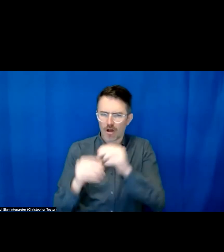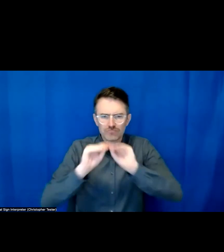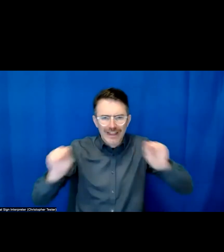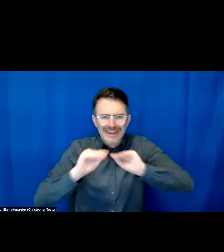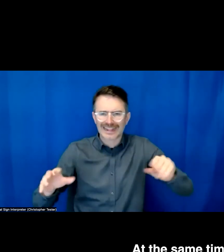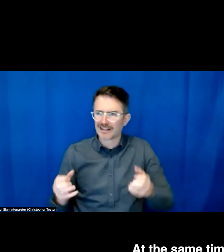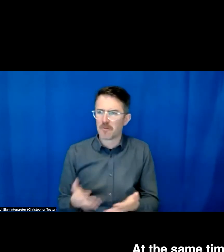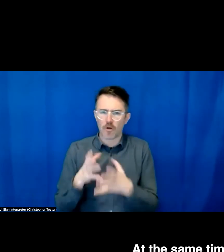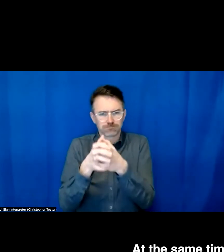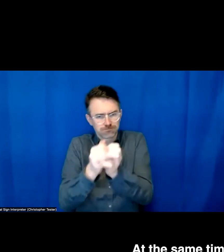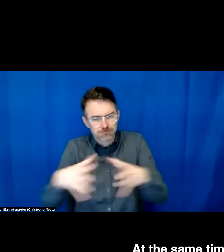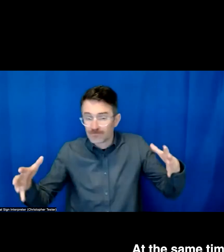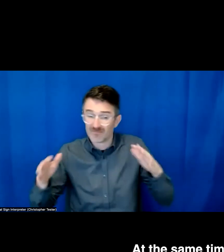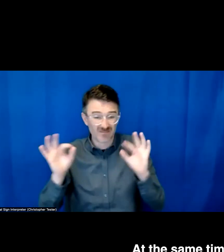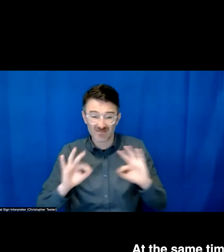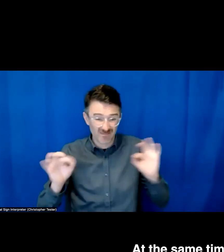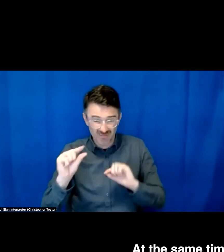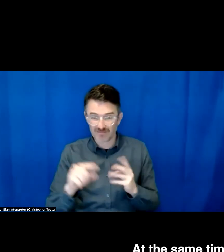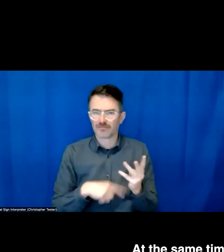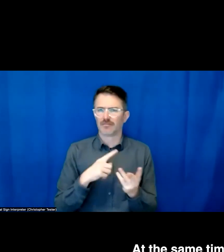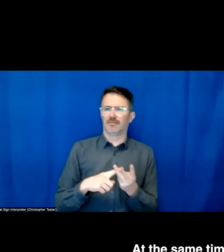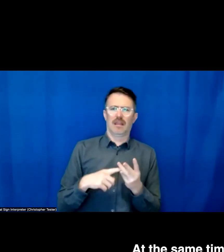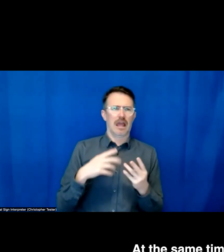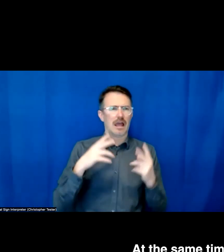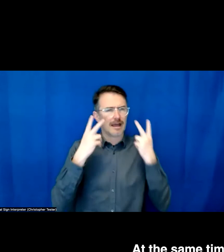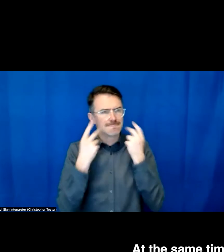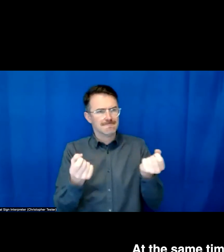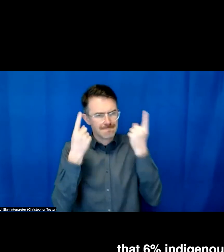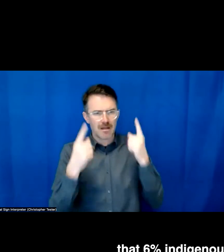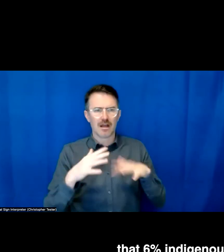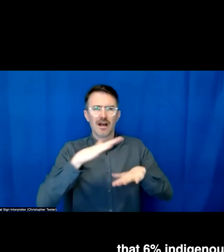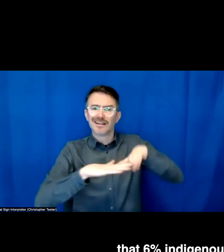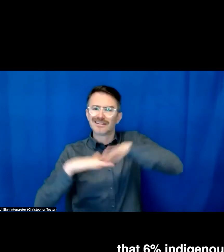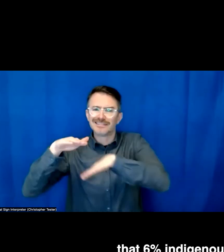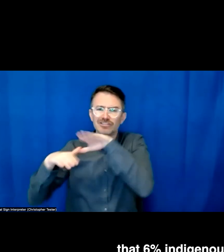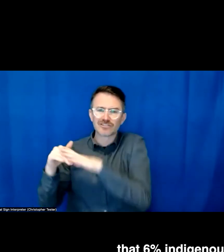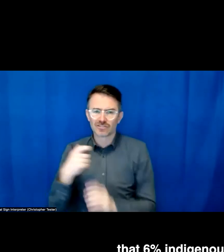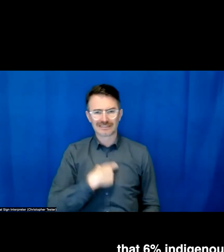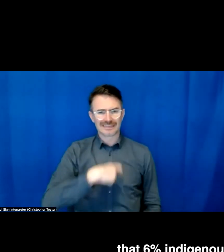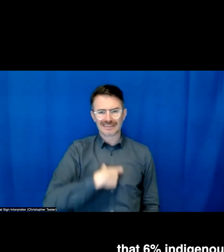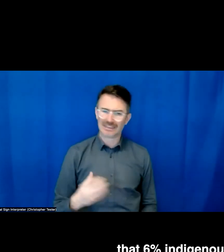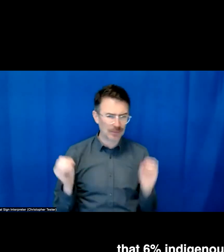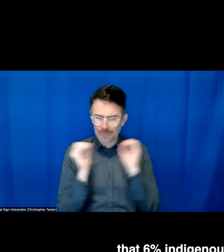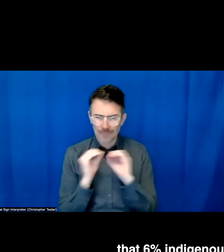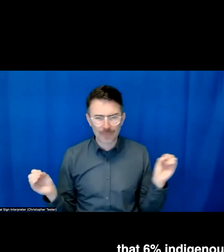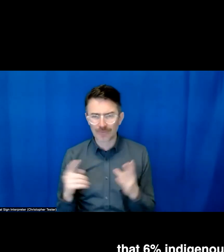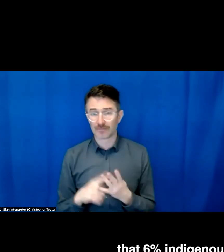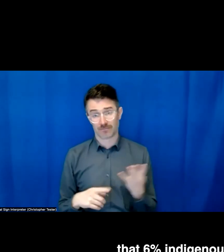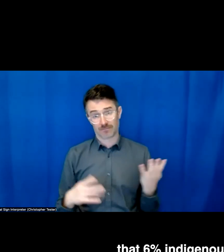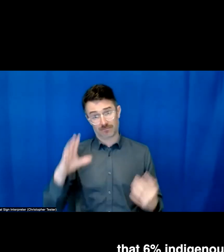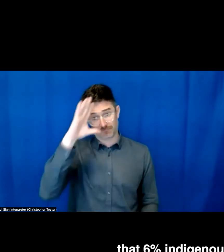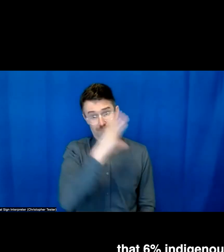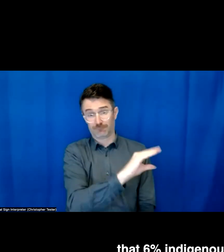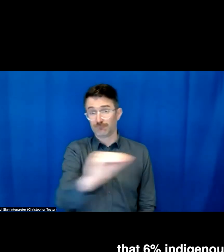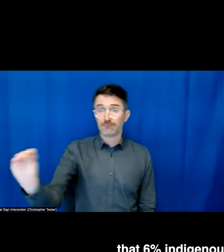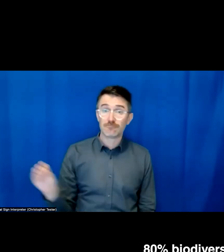change discourse. At the same time, I would also like to conclude my intervention that 6% indigenous people of the world